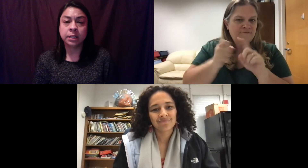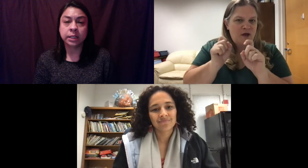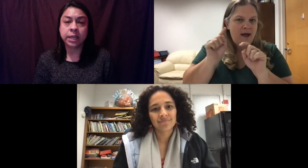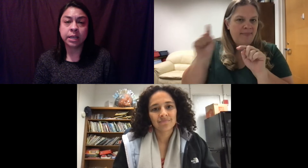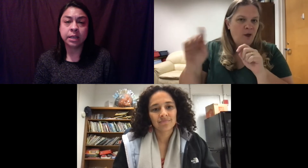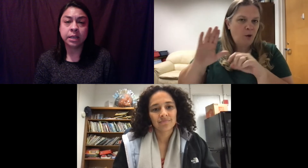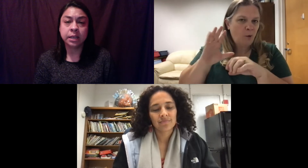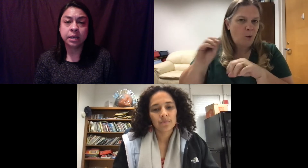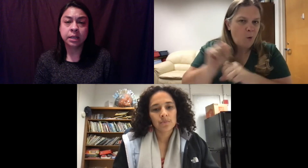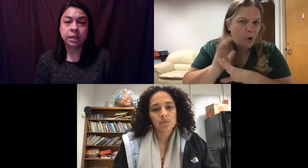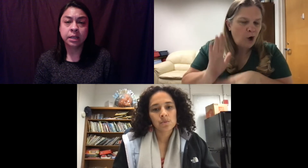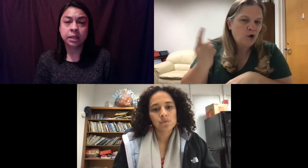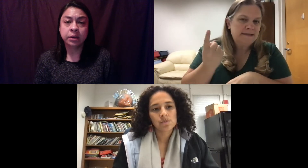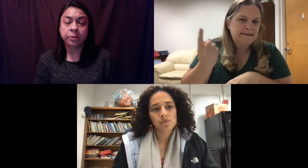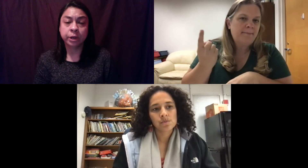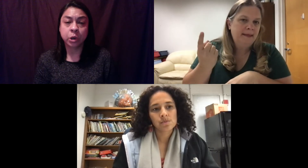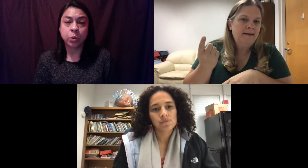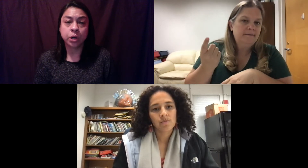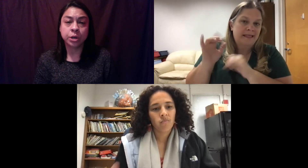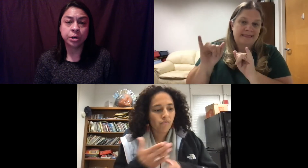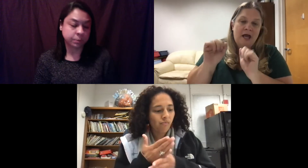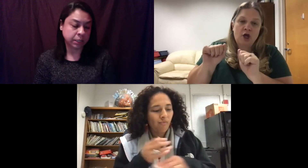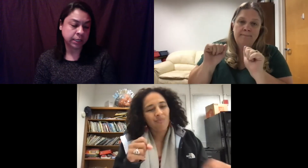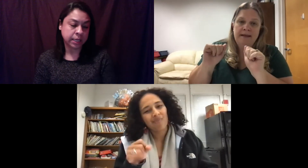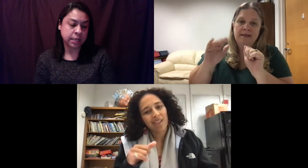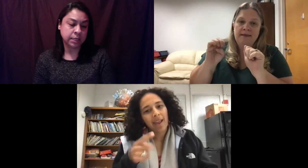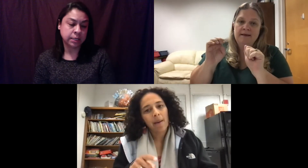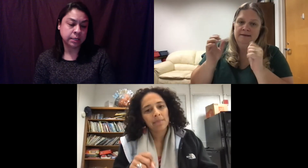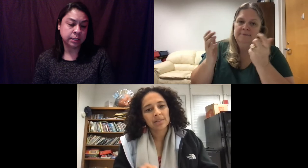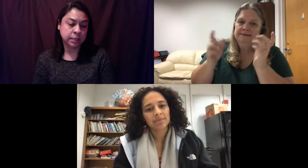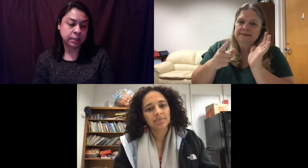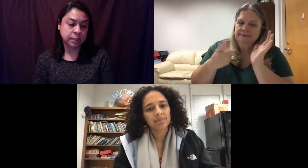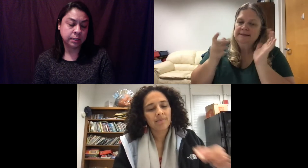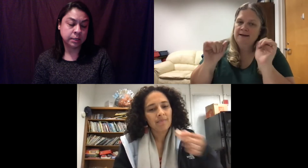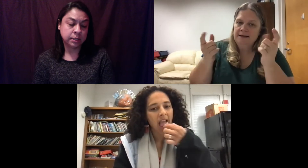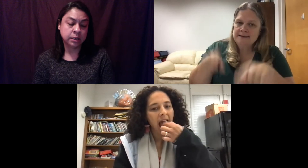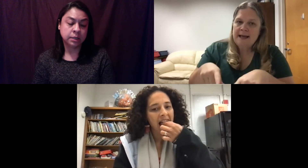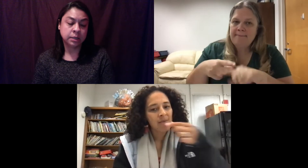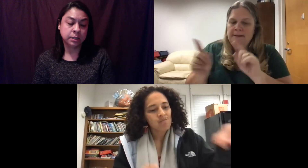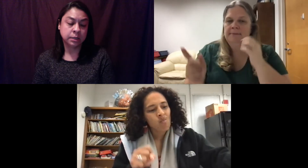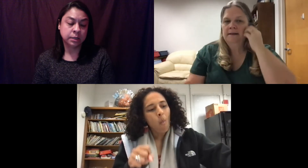got the link from their coworker or something like that.